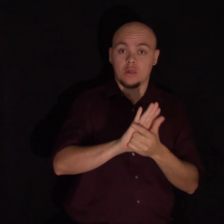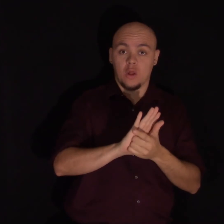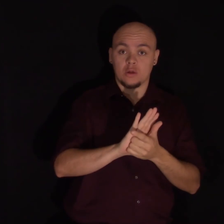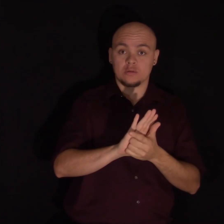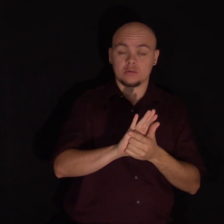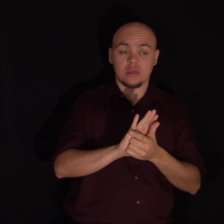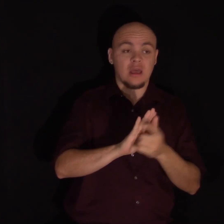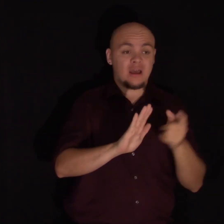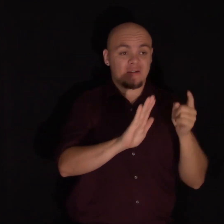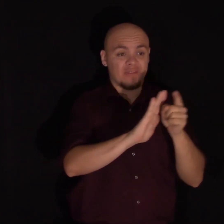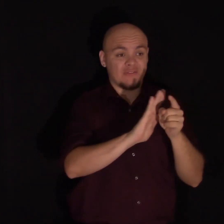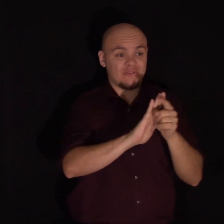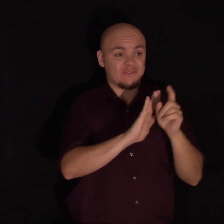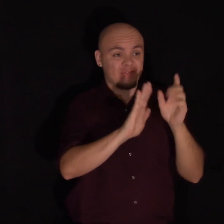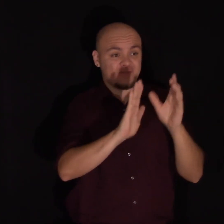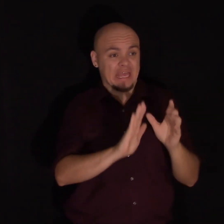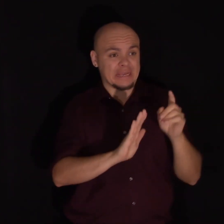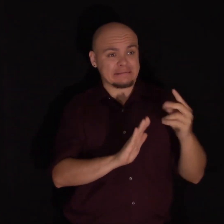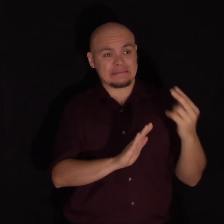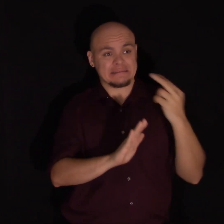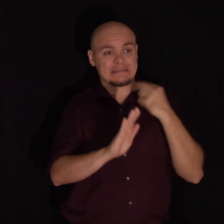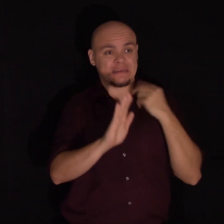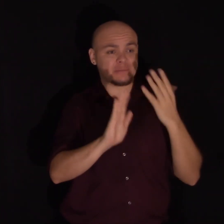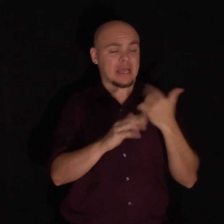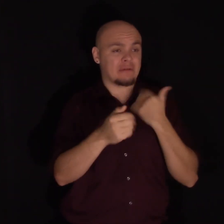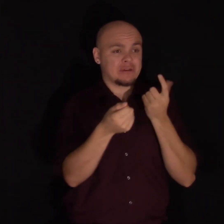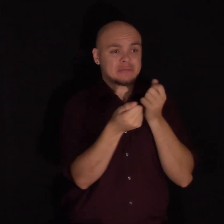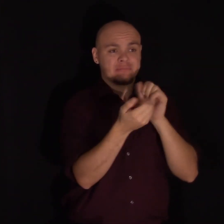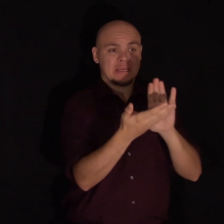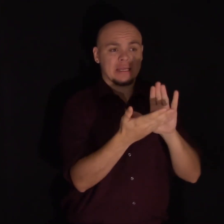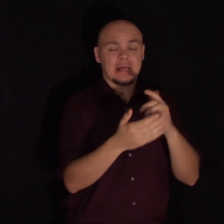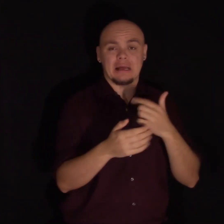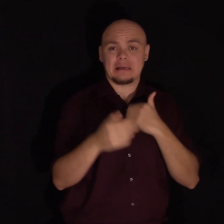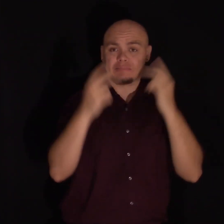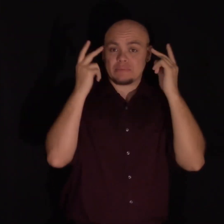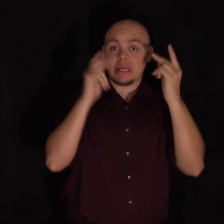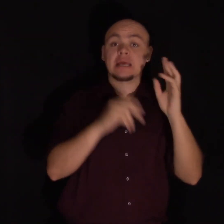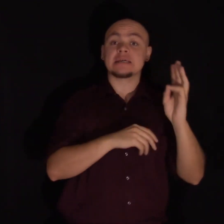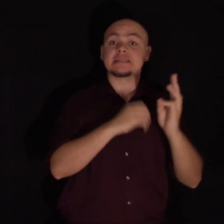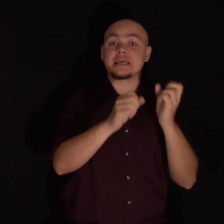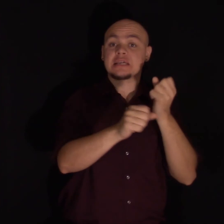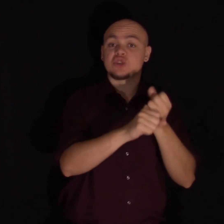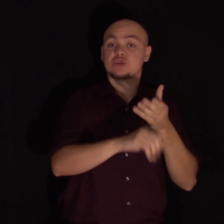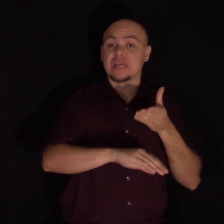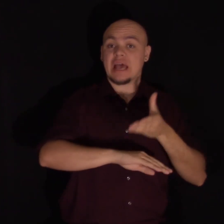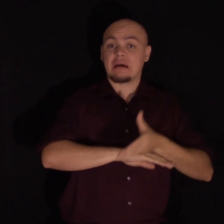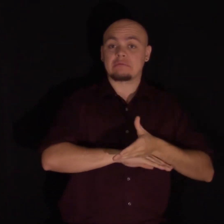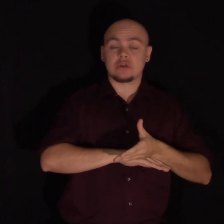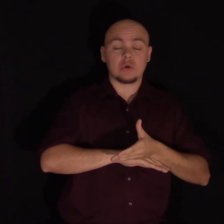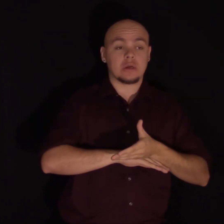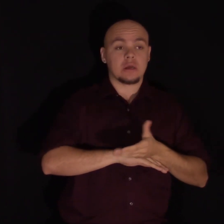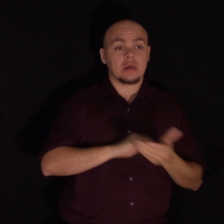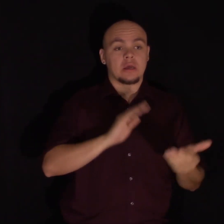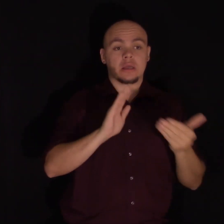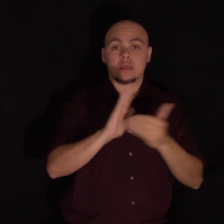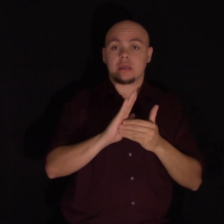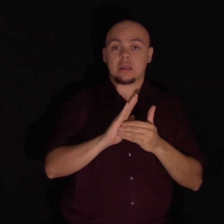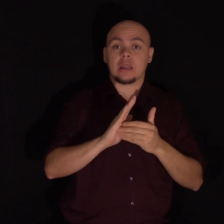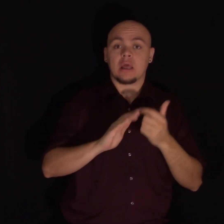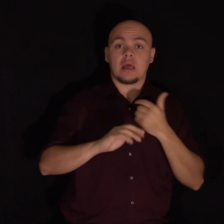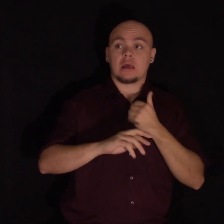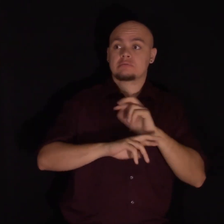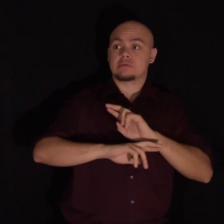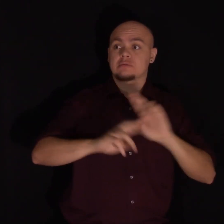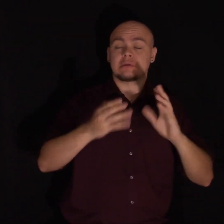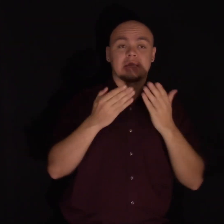victims' families face to face. The second round started 6 years after the shootings, when I was preparing to speak